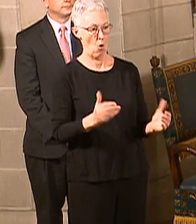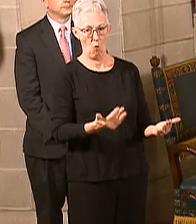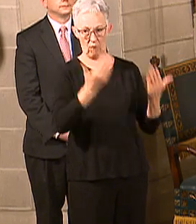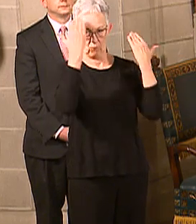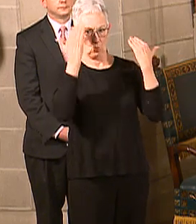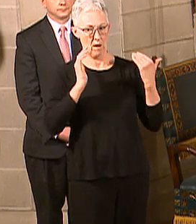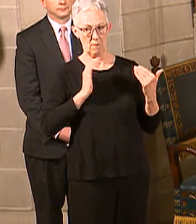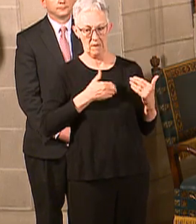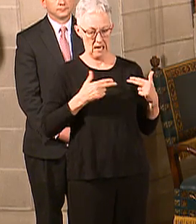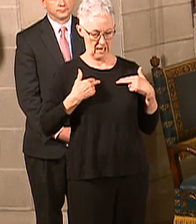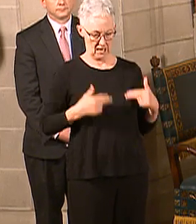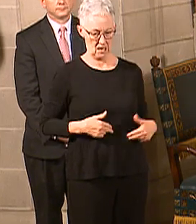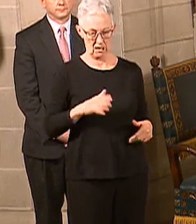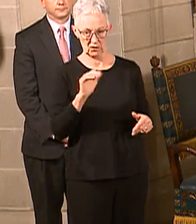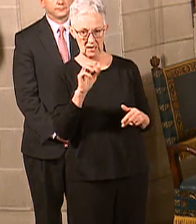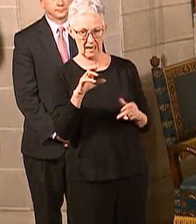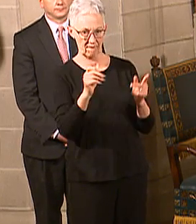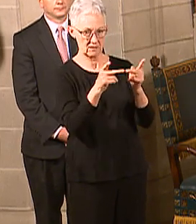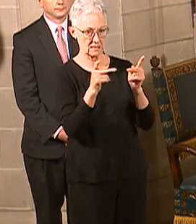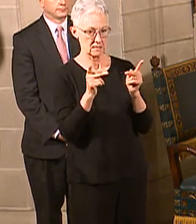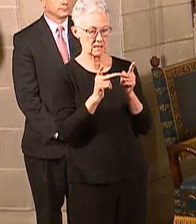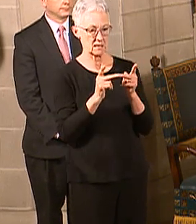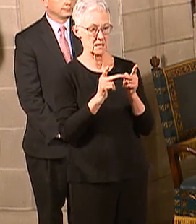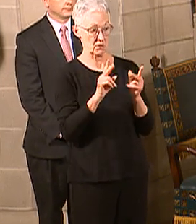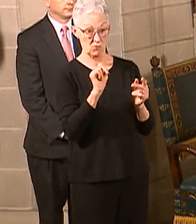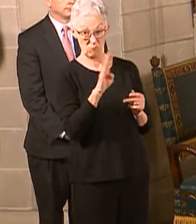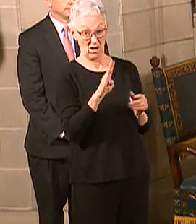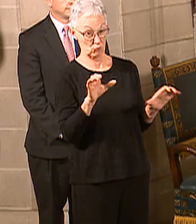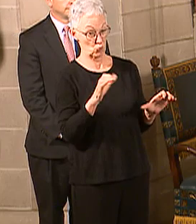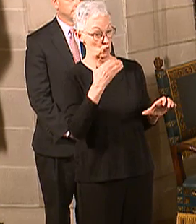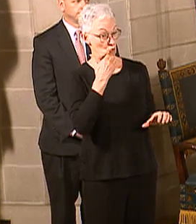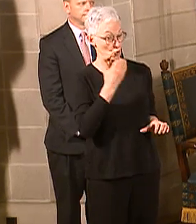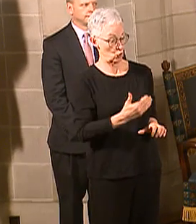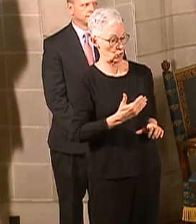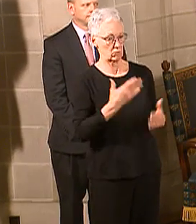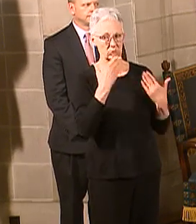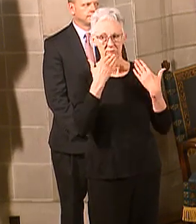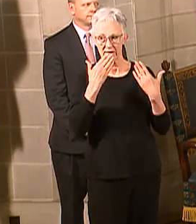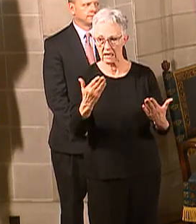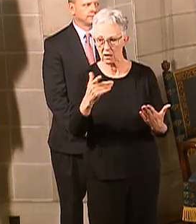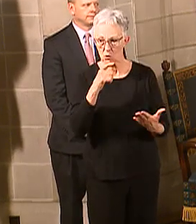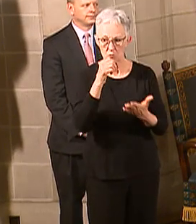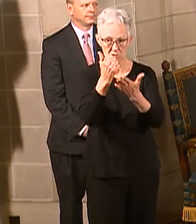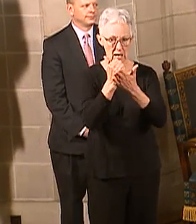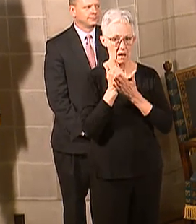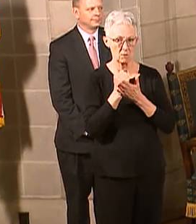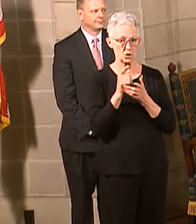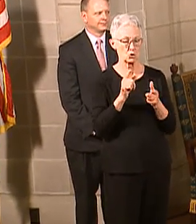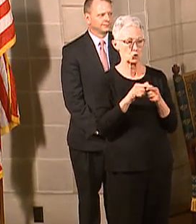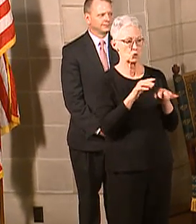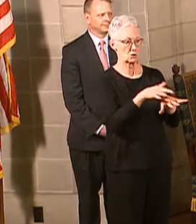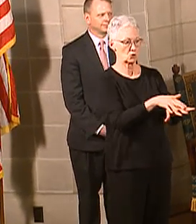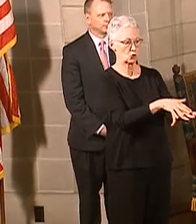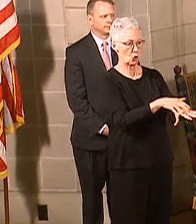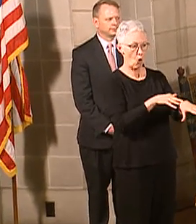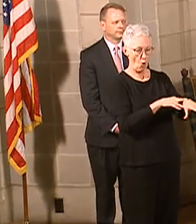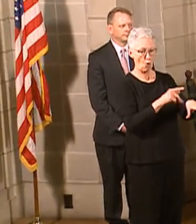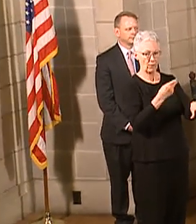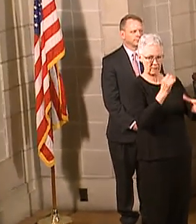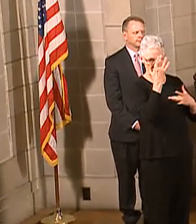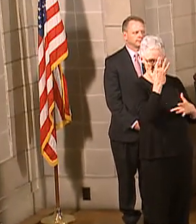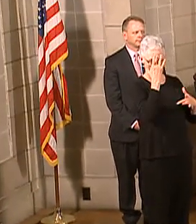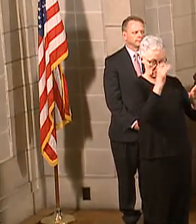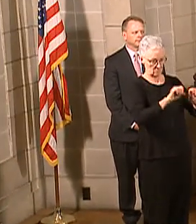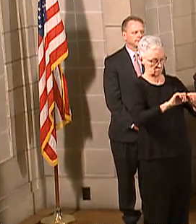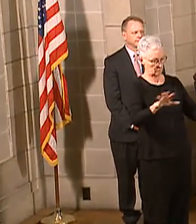large, have been doing a great job. Thank you so much to everybody who's been working to help slow the spread of the virus here in the state. It's going to be a long month of April. We've got a lot of work